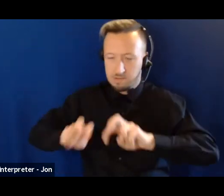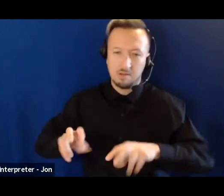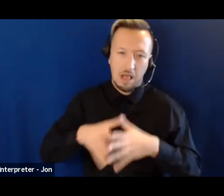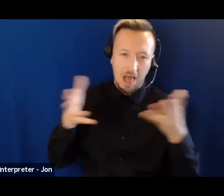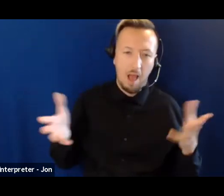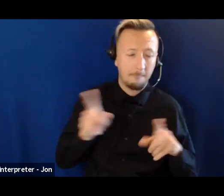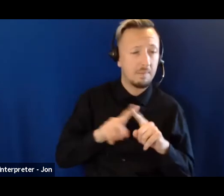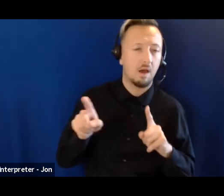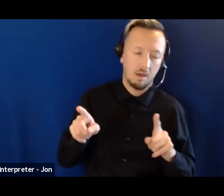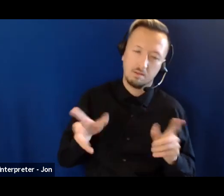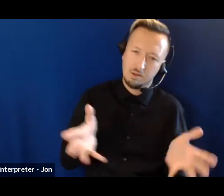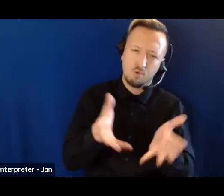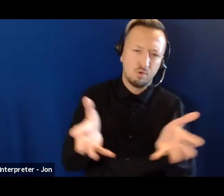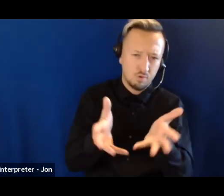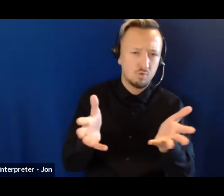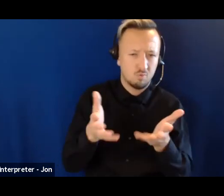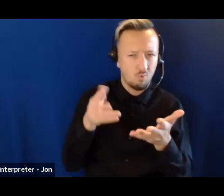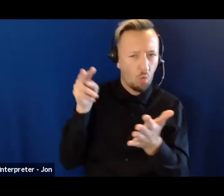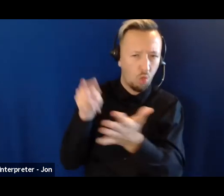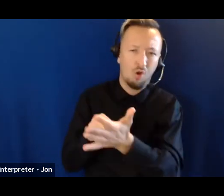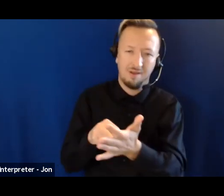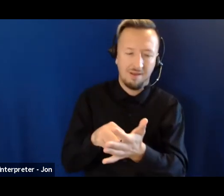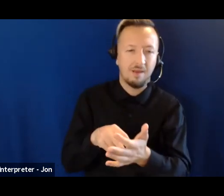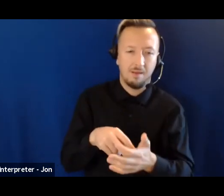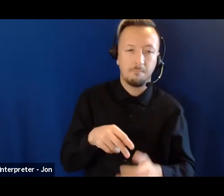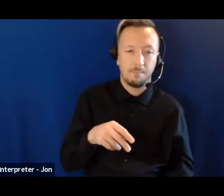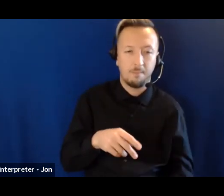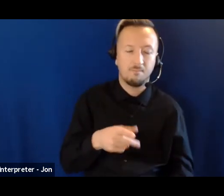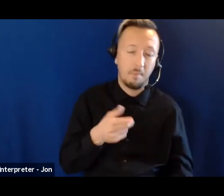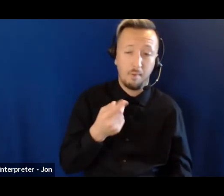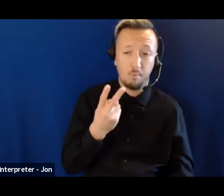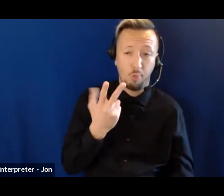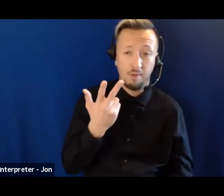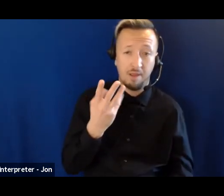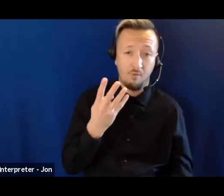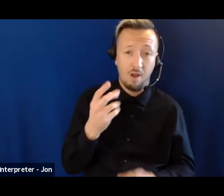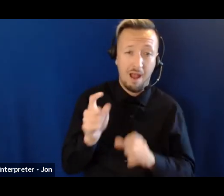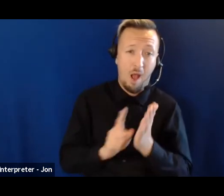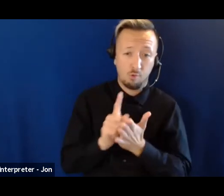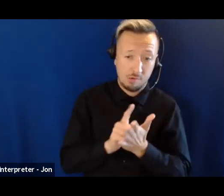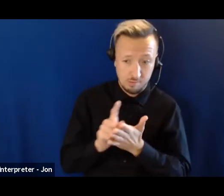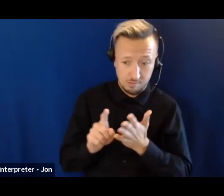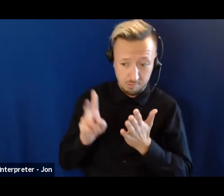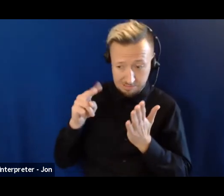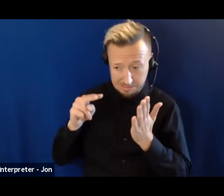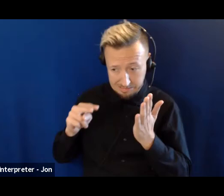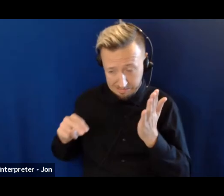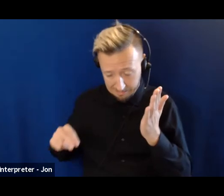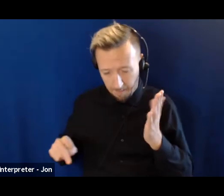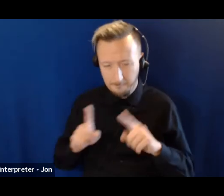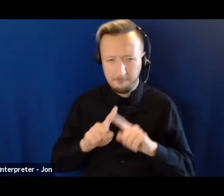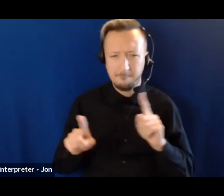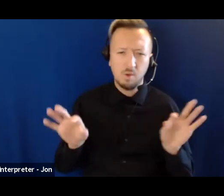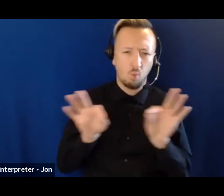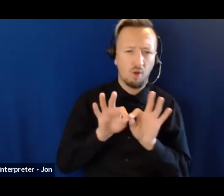and look at it at least once. You're gonna eat up a couple hours of your time doing it, but it'll